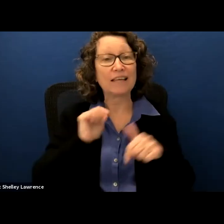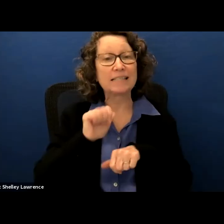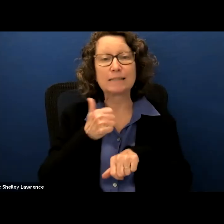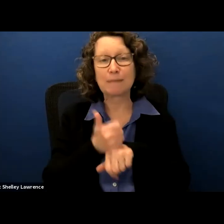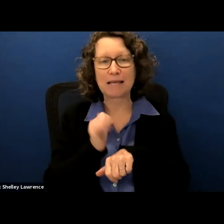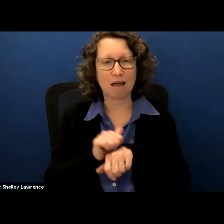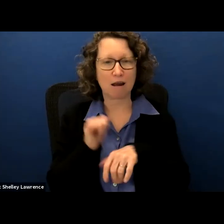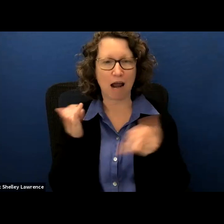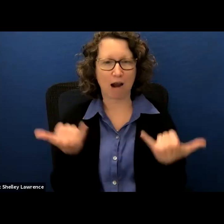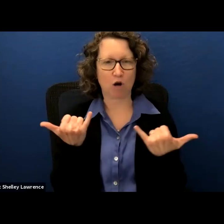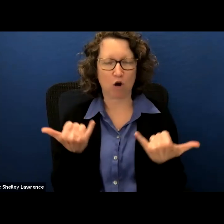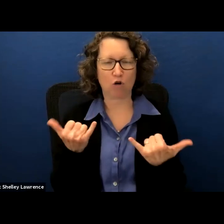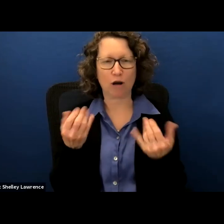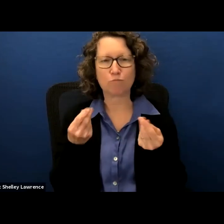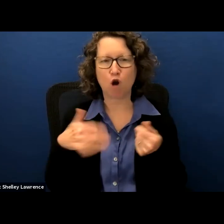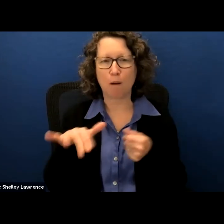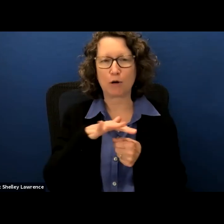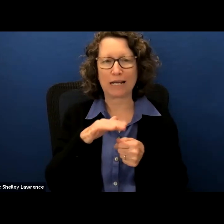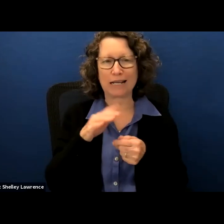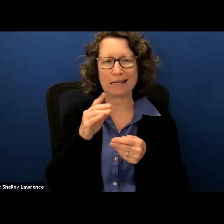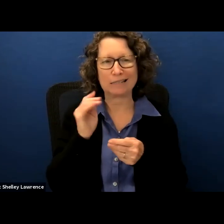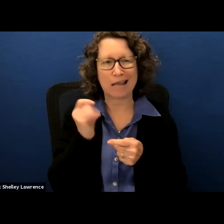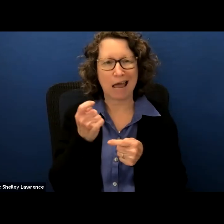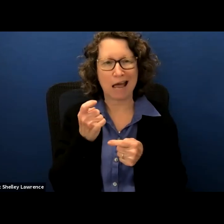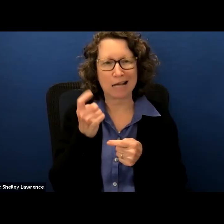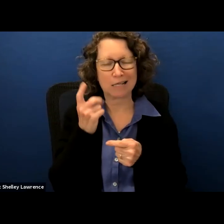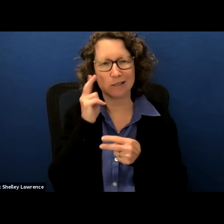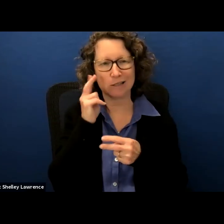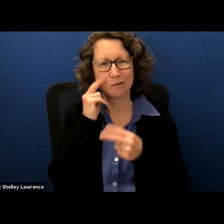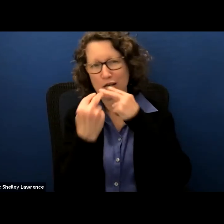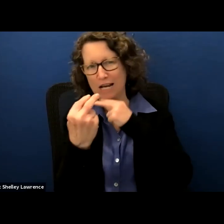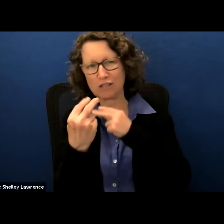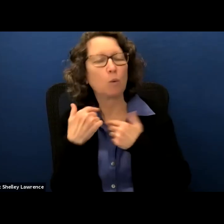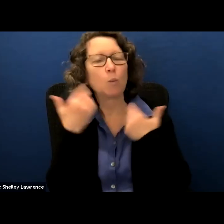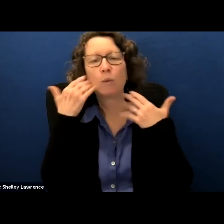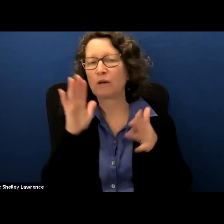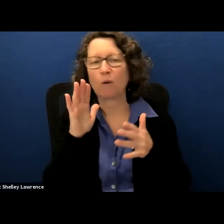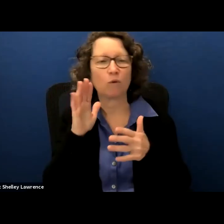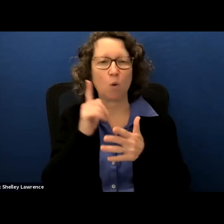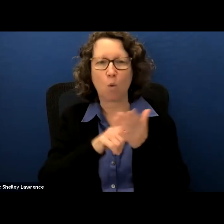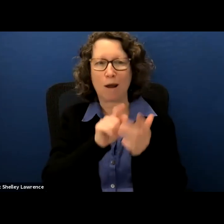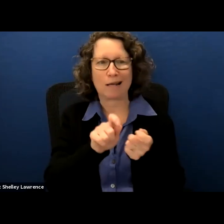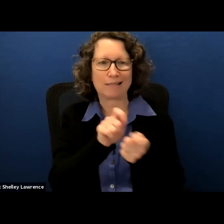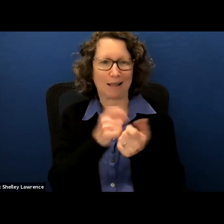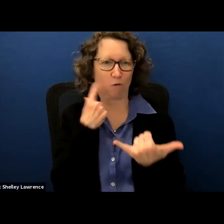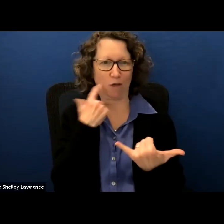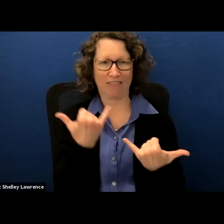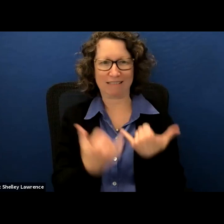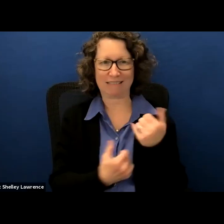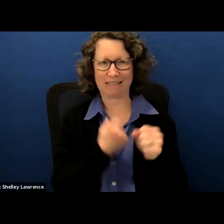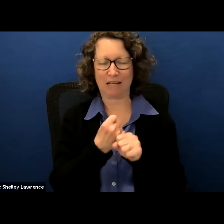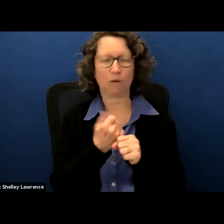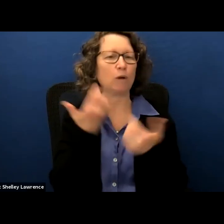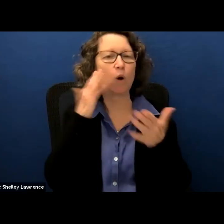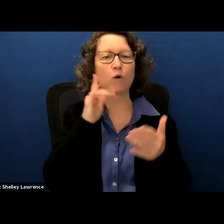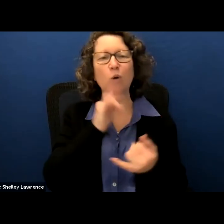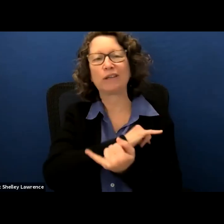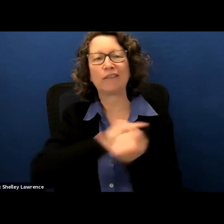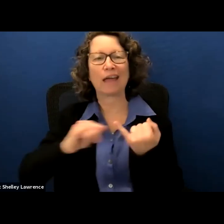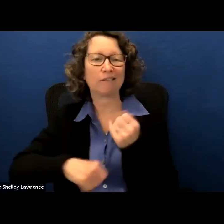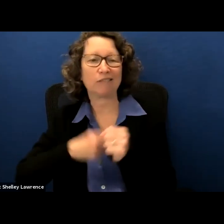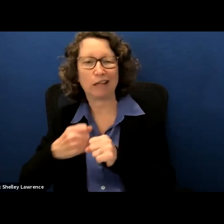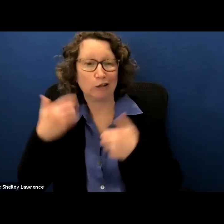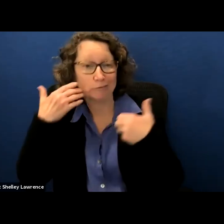our current property taxes projection, which we really don't know what those will be for this year. We won't know until the end of the year.